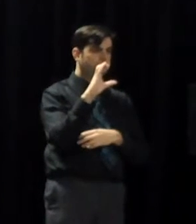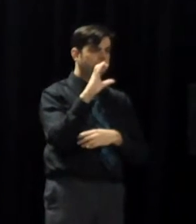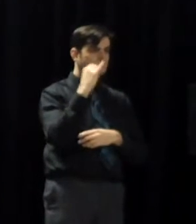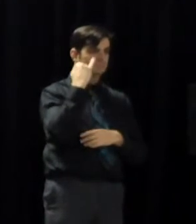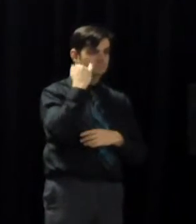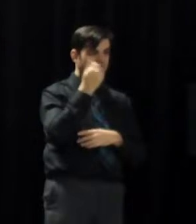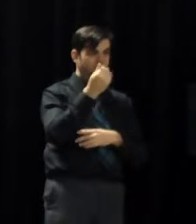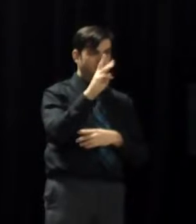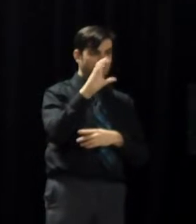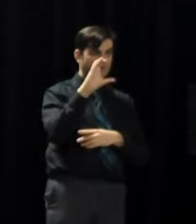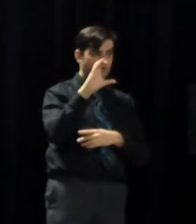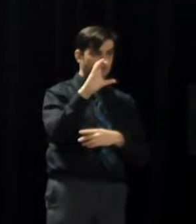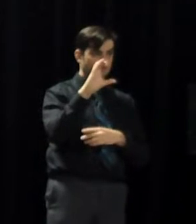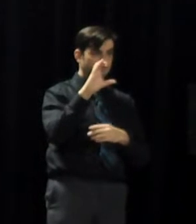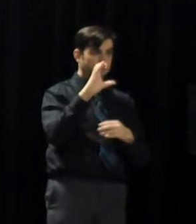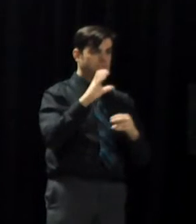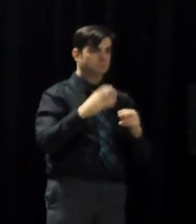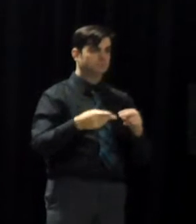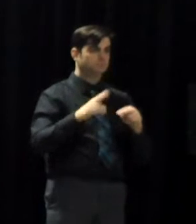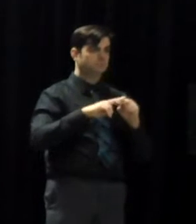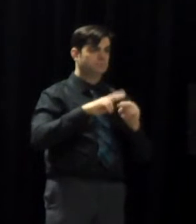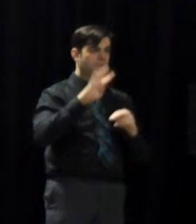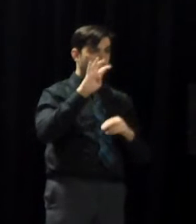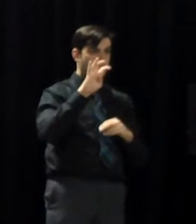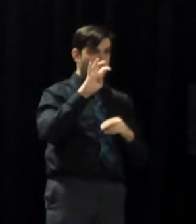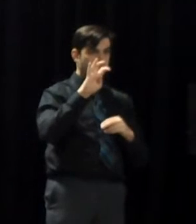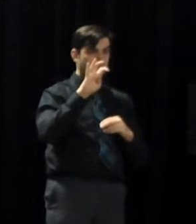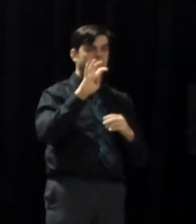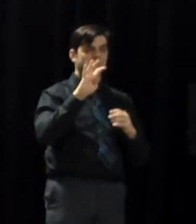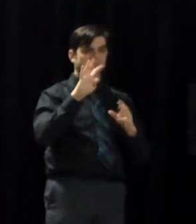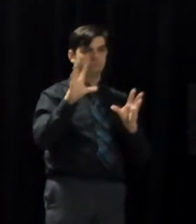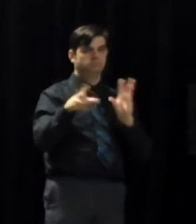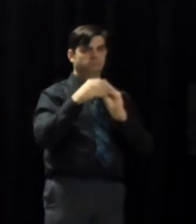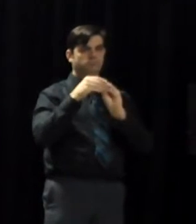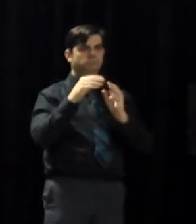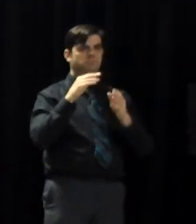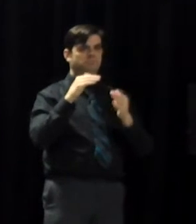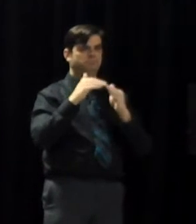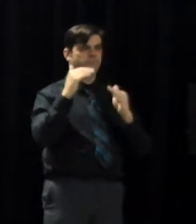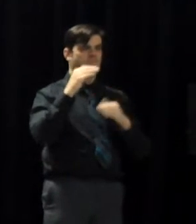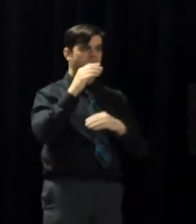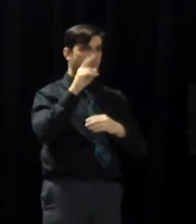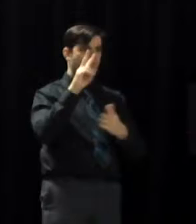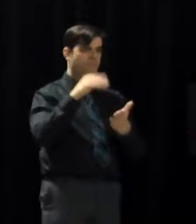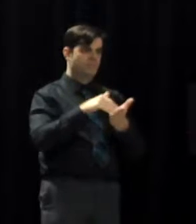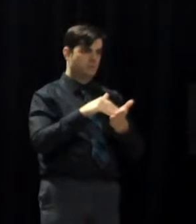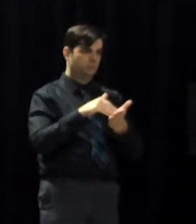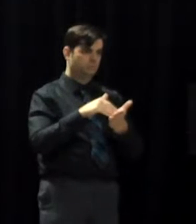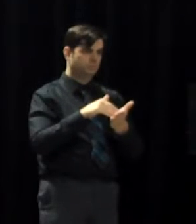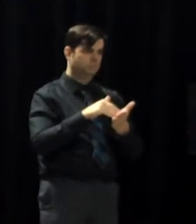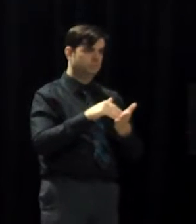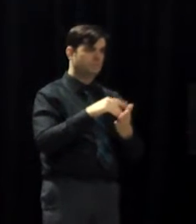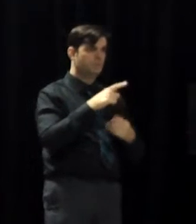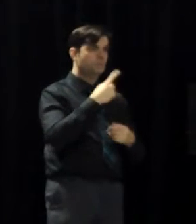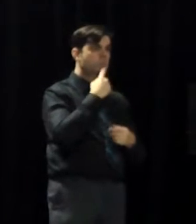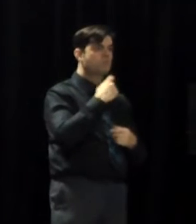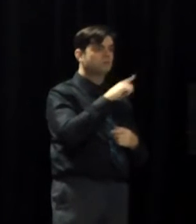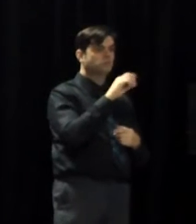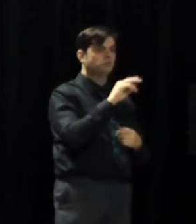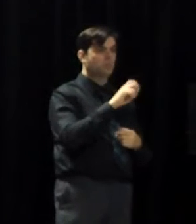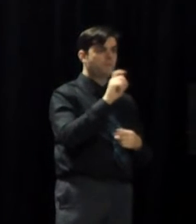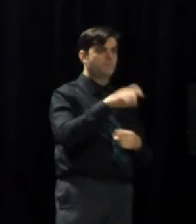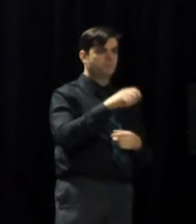2,000. My understanding is to go to a red zone, you would need 1,800 residents under that circumstance. And